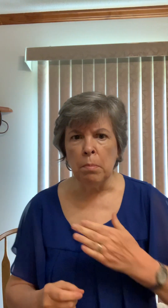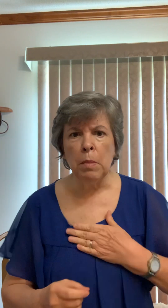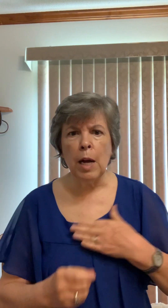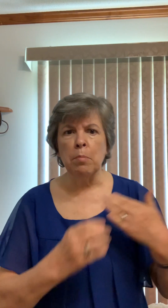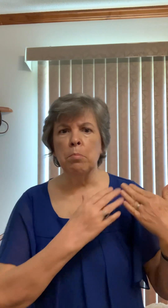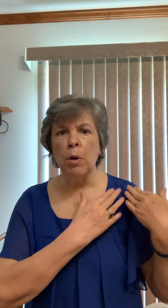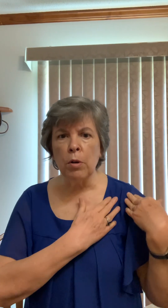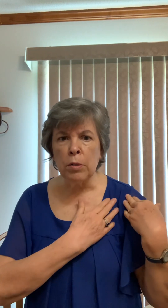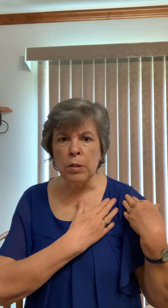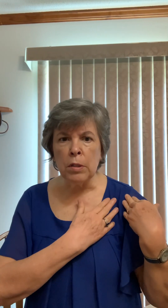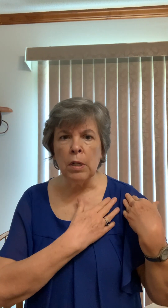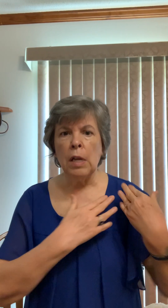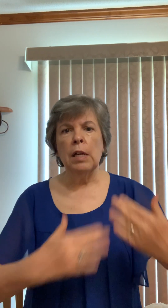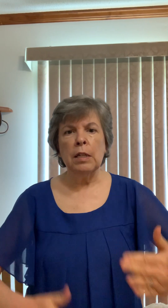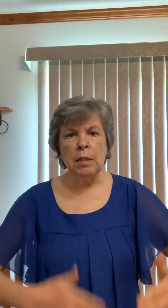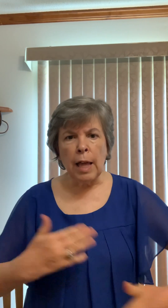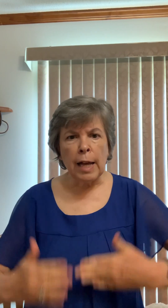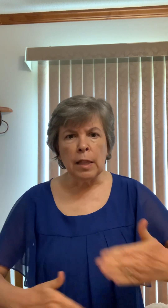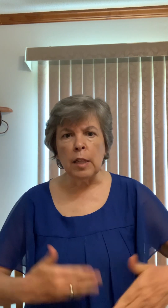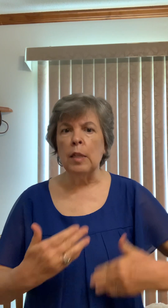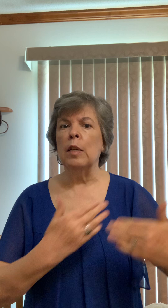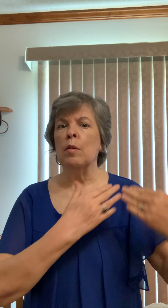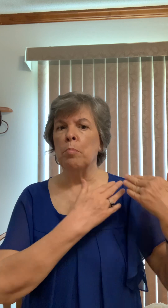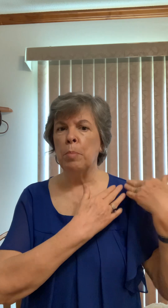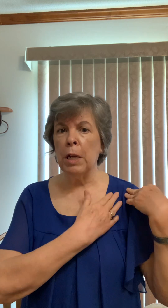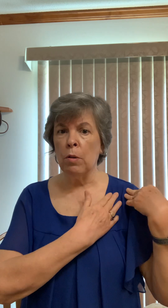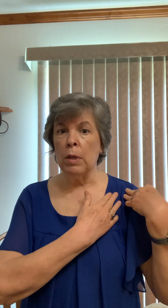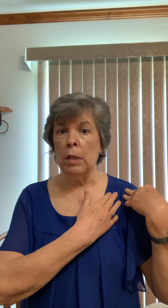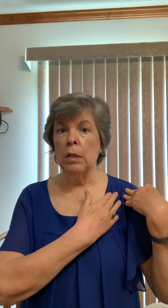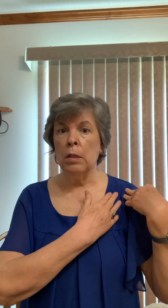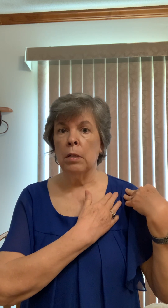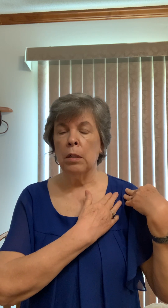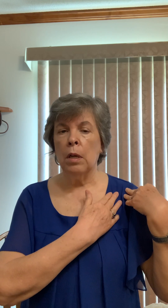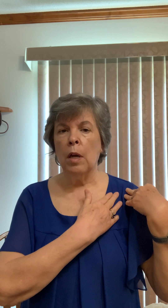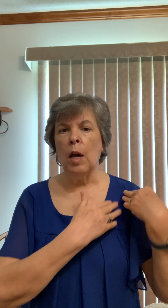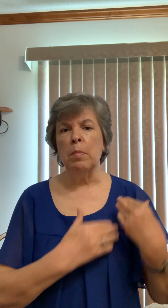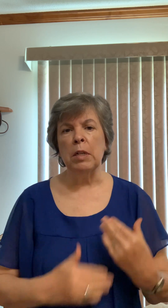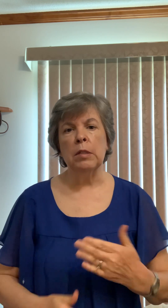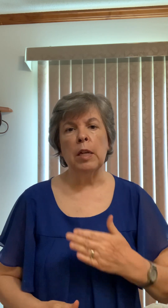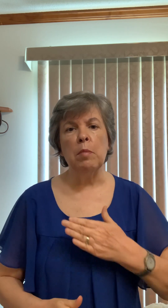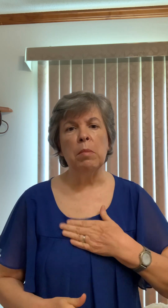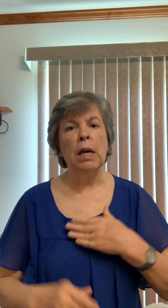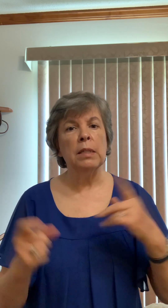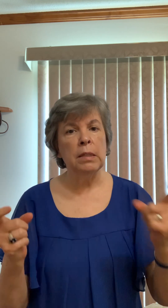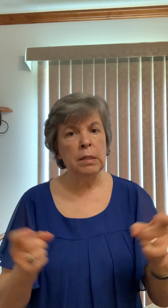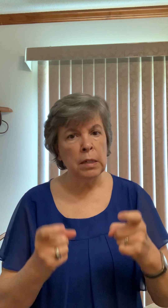my burden gladly bearing, I'm going to say my sin